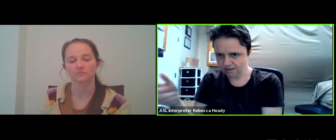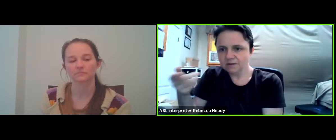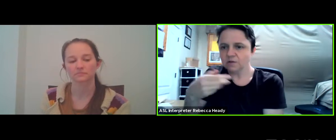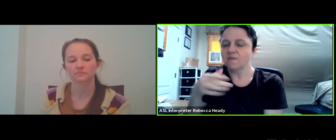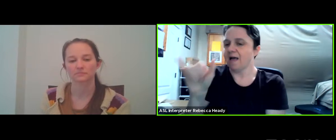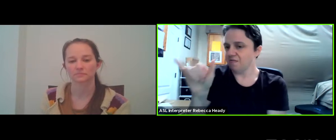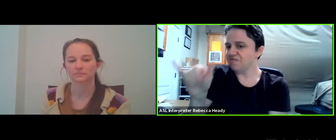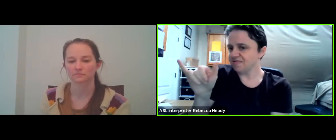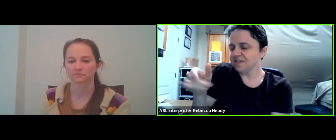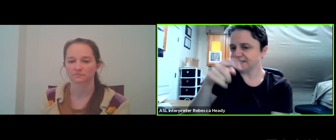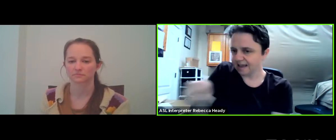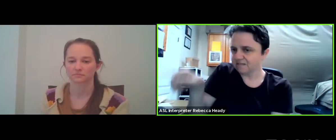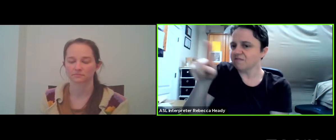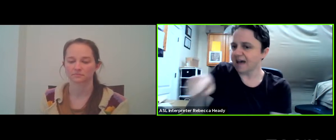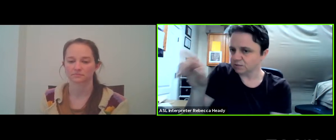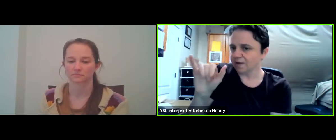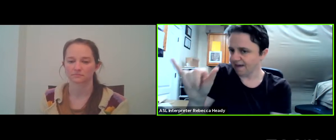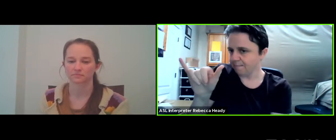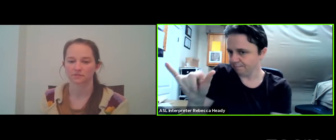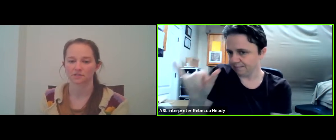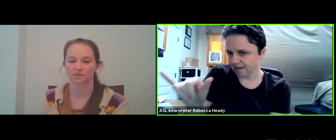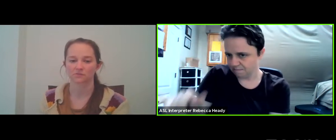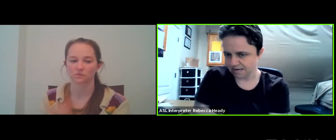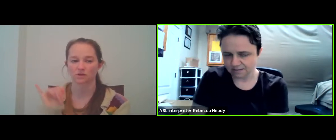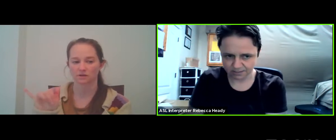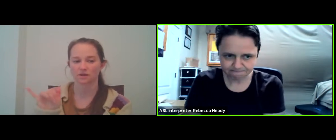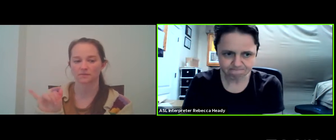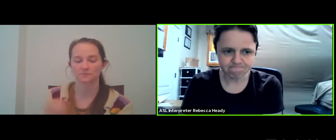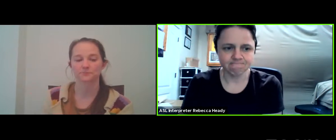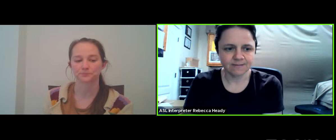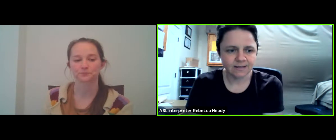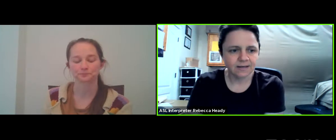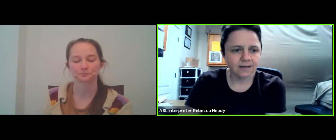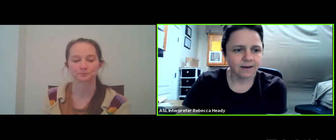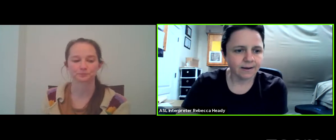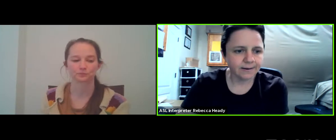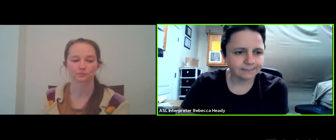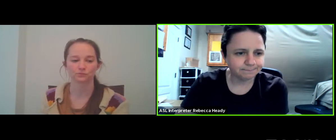O-I-C. So that, and to say that that's what that sign means.